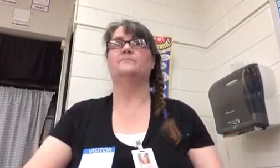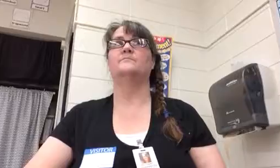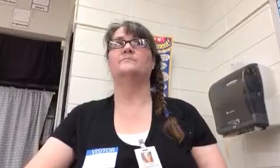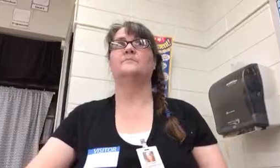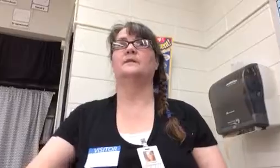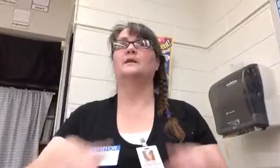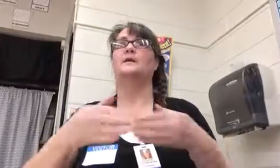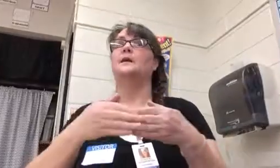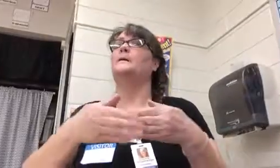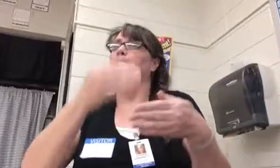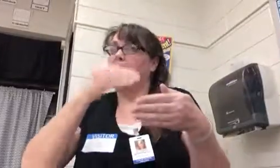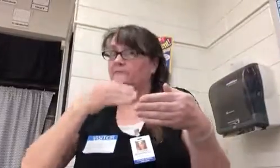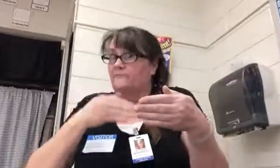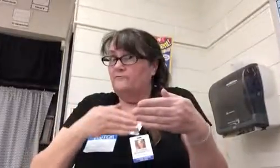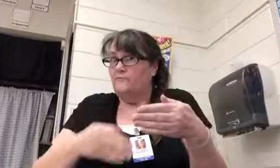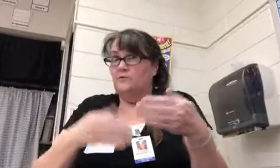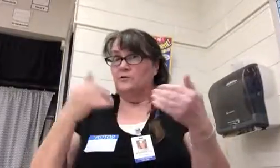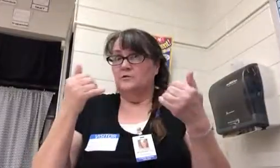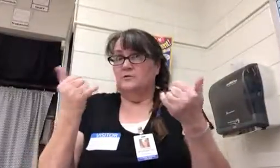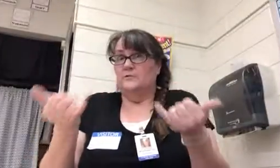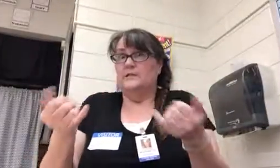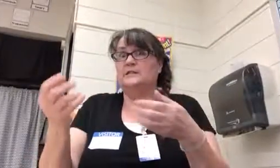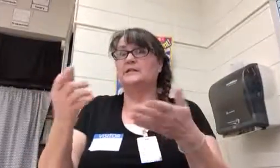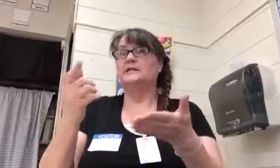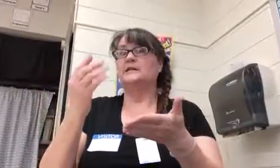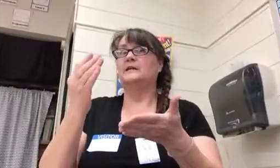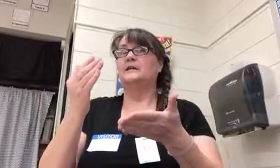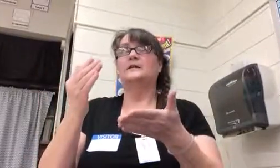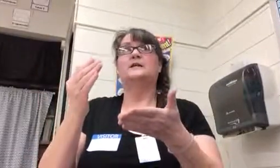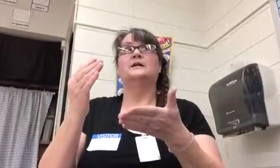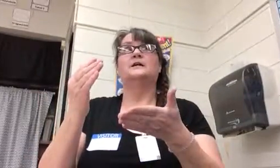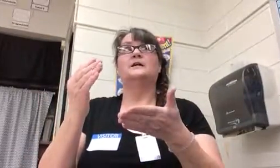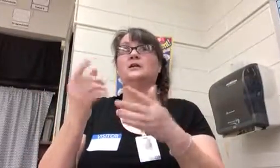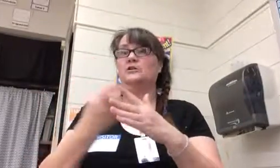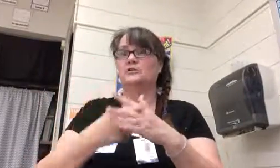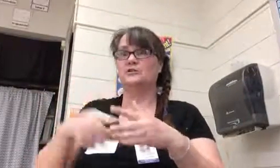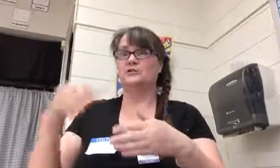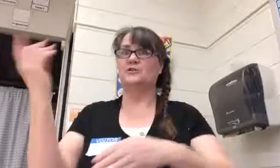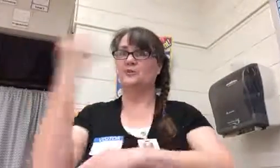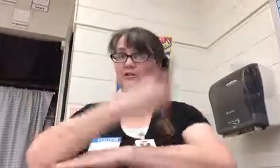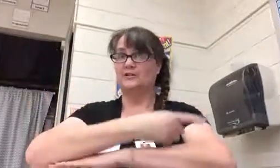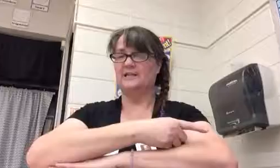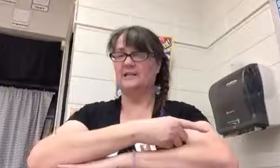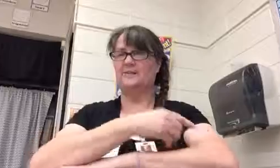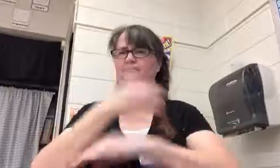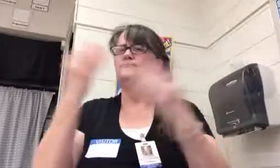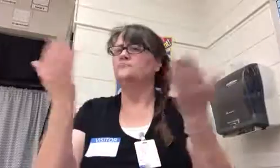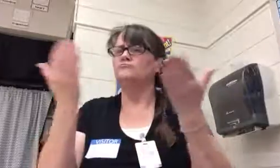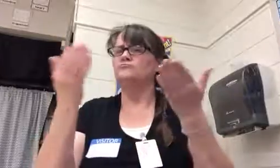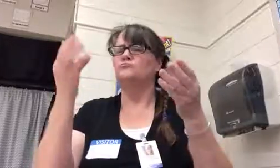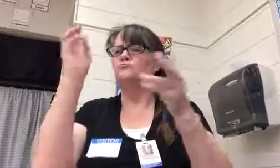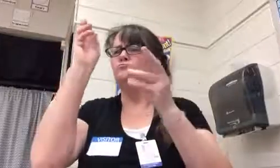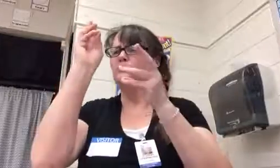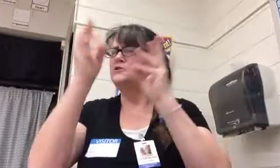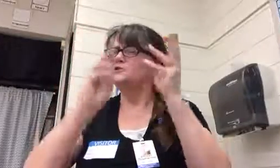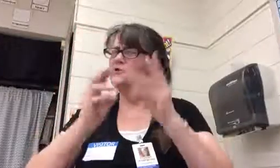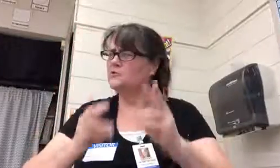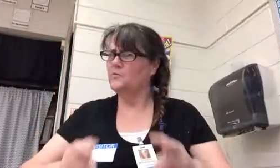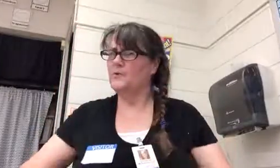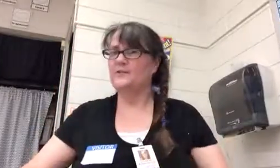day, I want to talk about what a change in weather we have had. Everyone got their weather calendar yesterday, right? And so you all should have